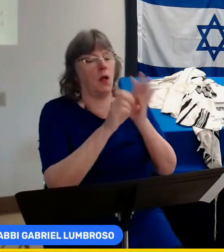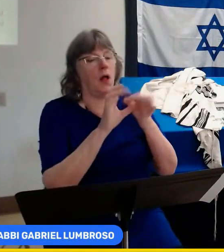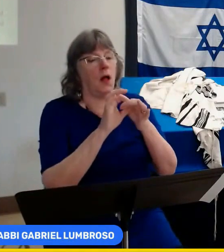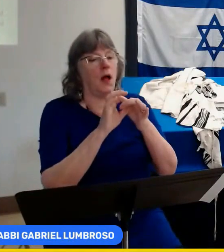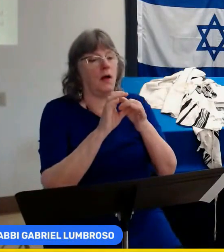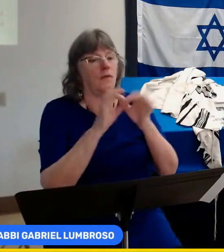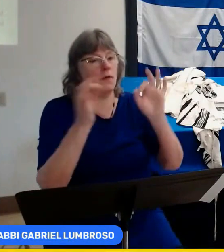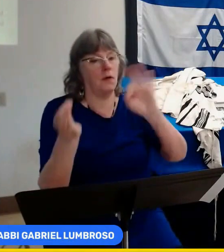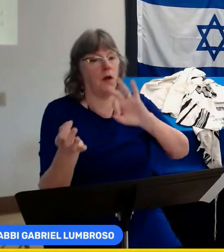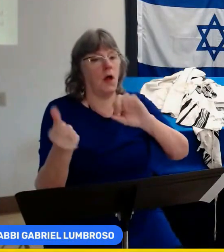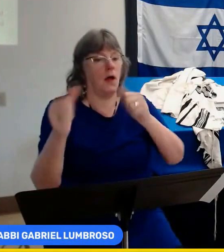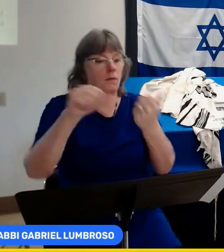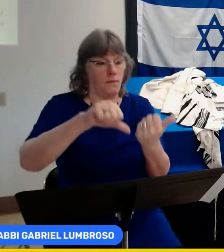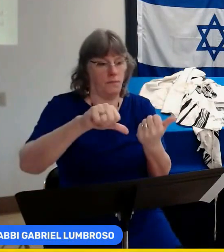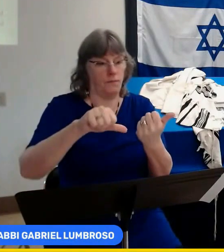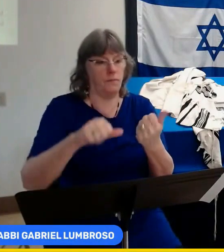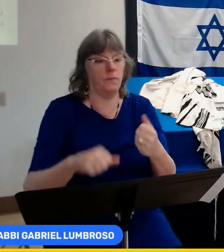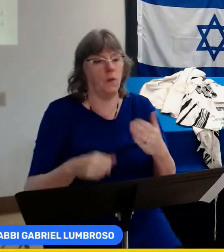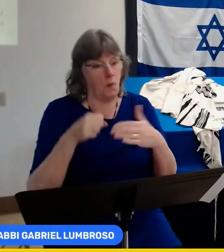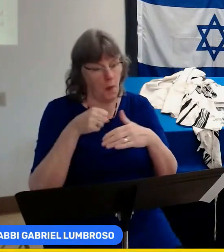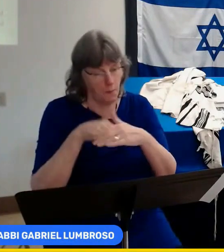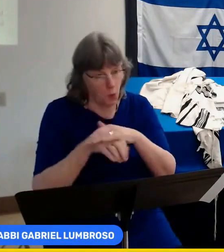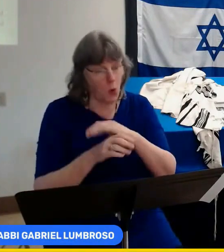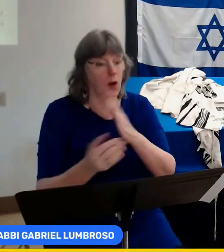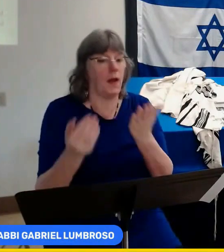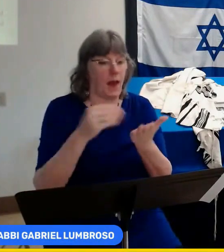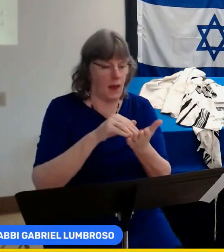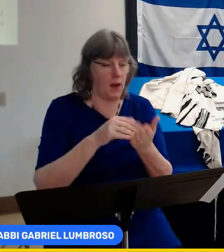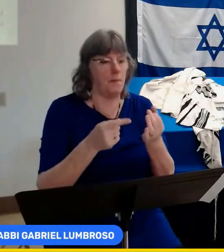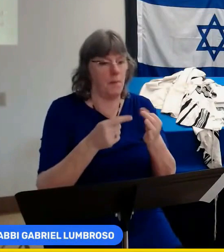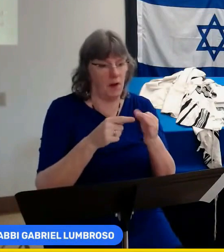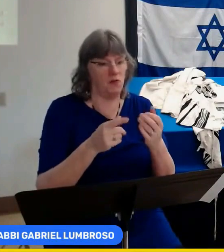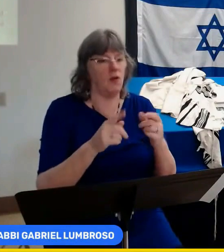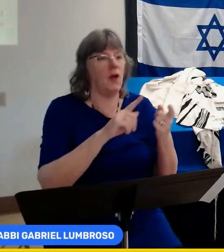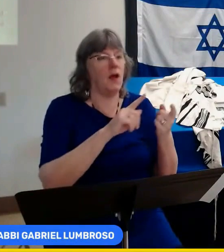again, that's what it's all about. So,